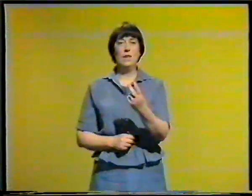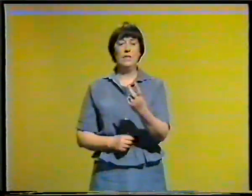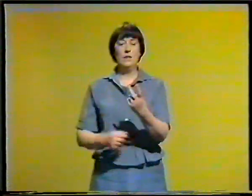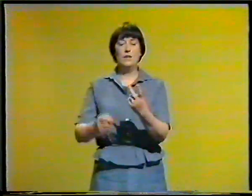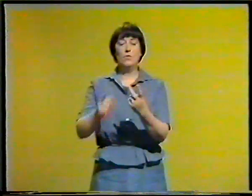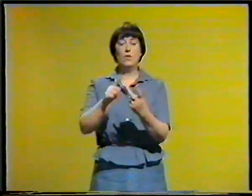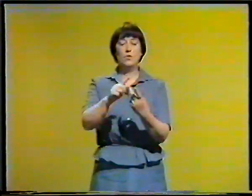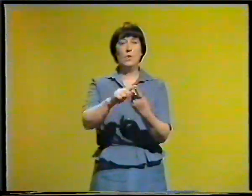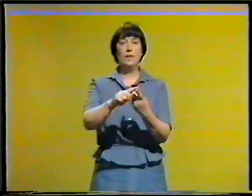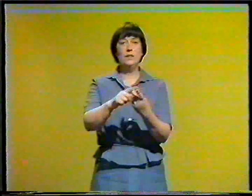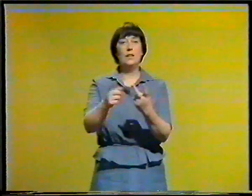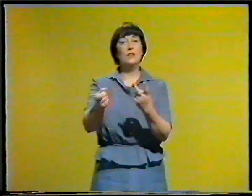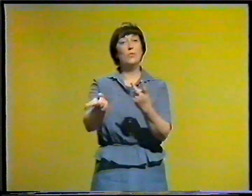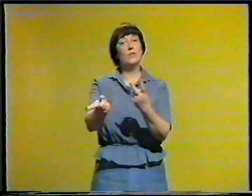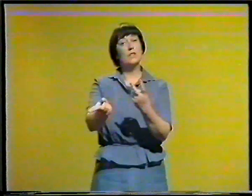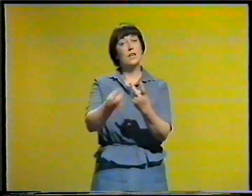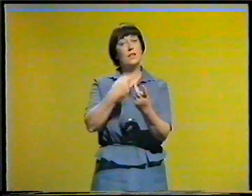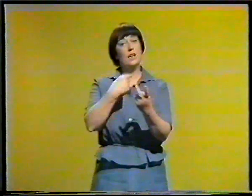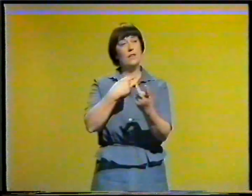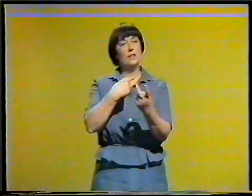Another. You've got one and you want another.